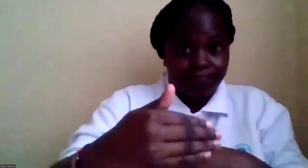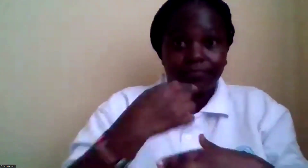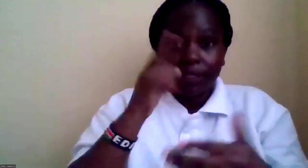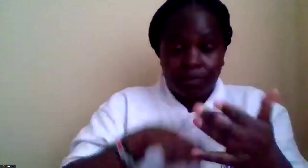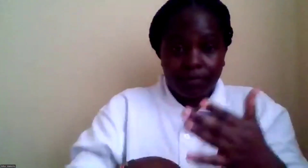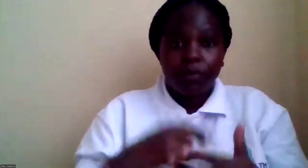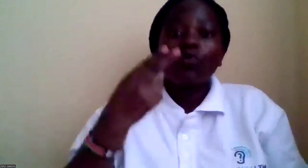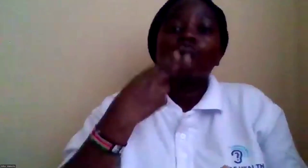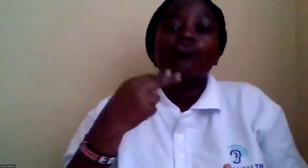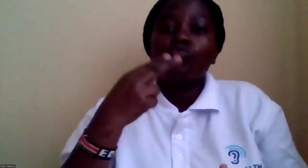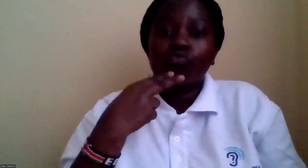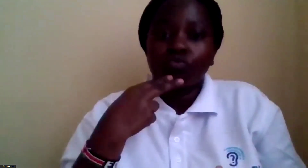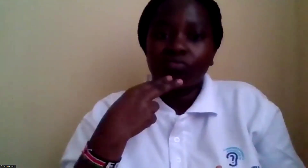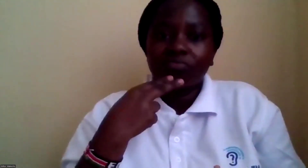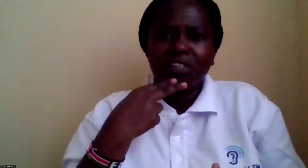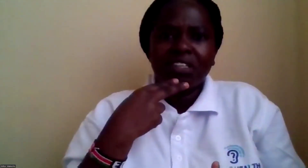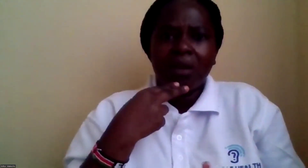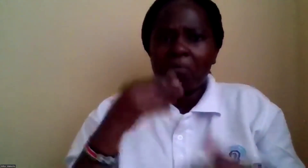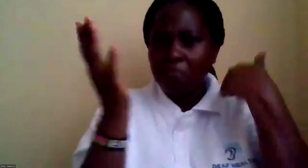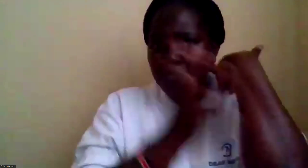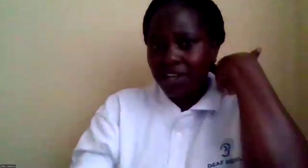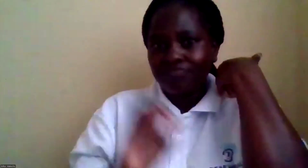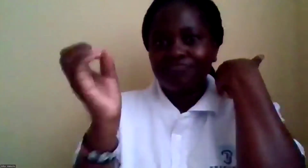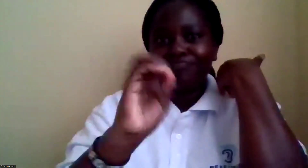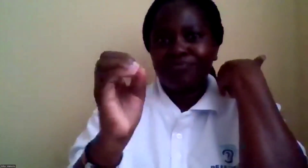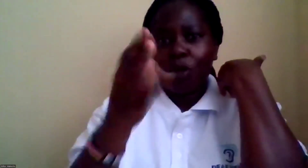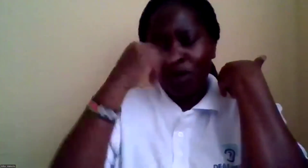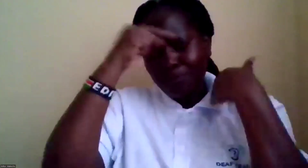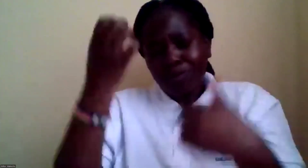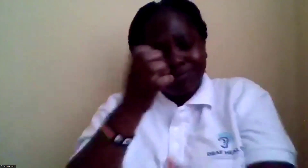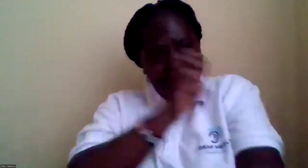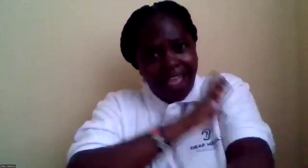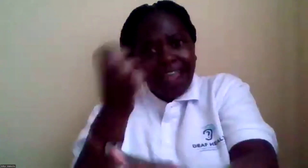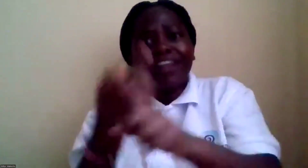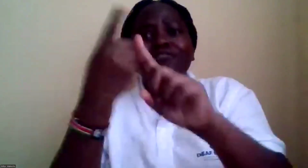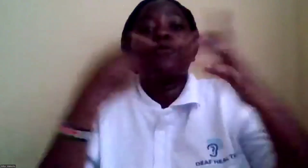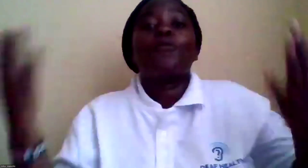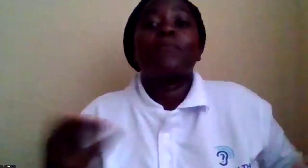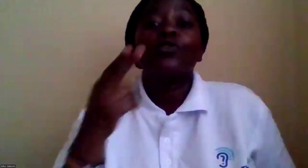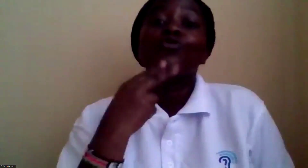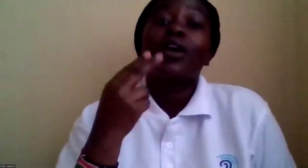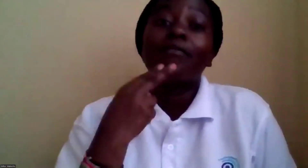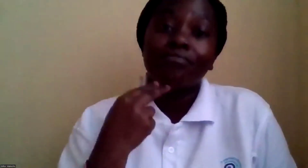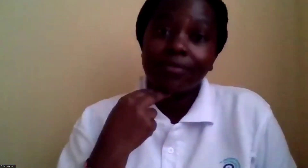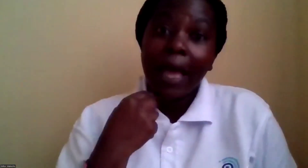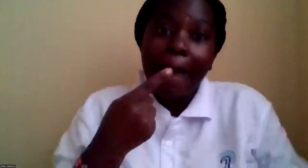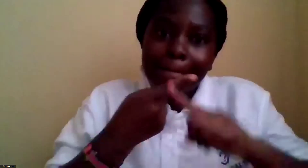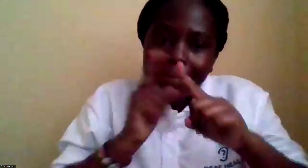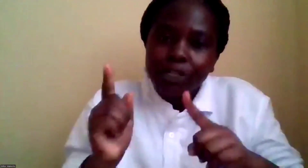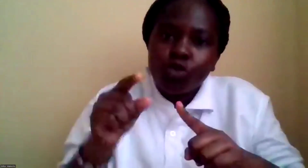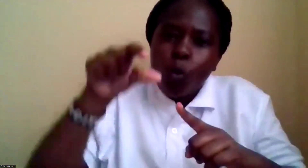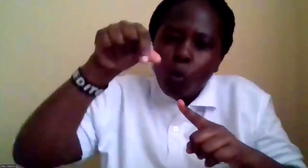and of itself is not a bad thing because we need it for energy, right? The real question is, what is the quality of